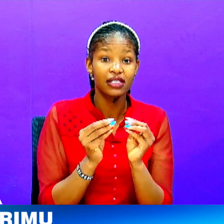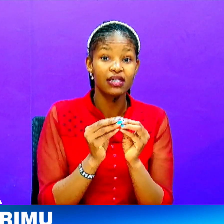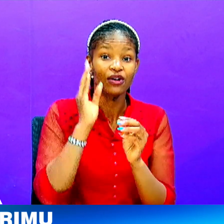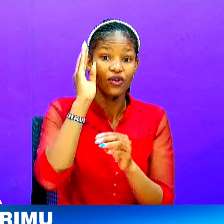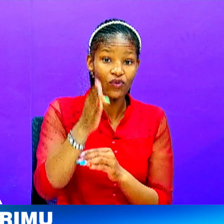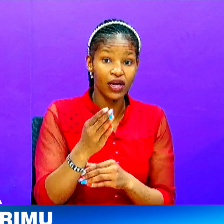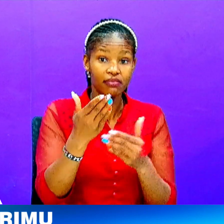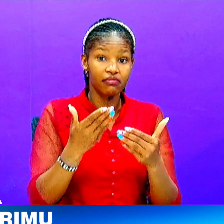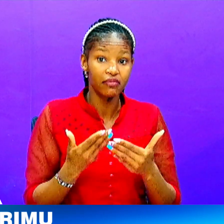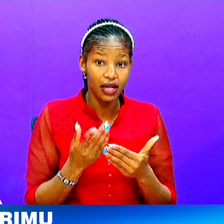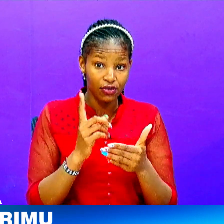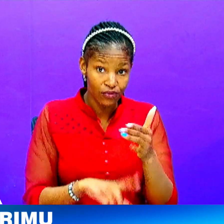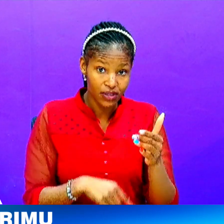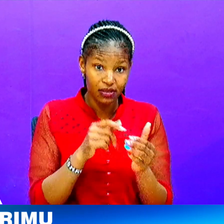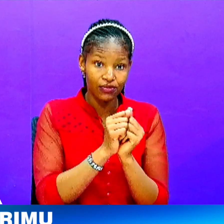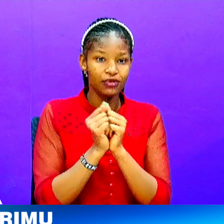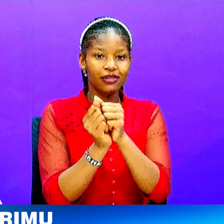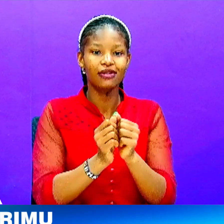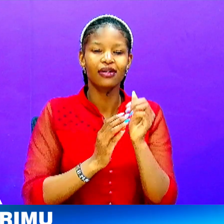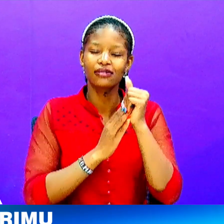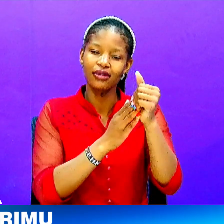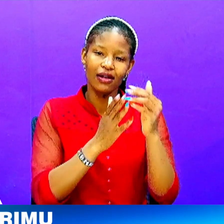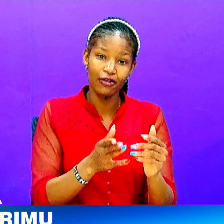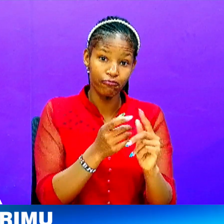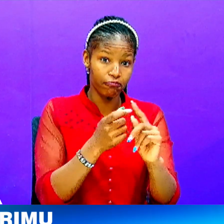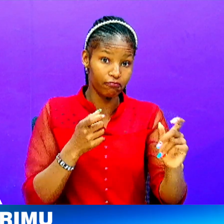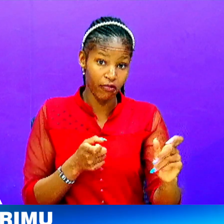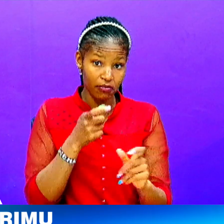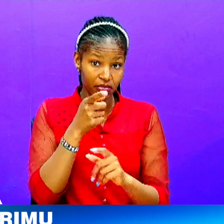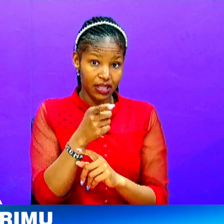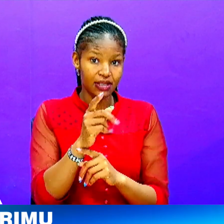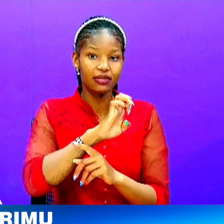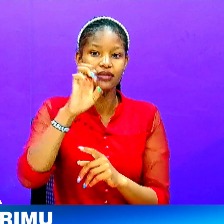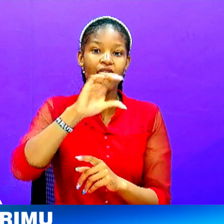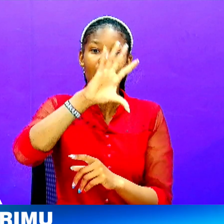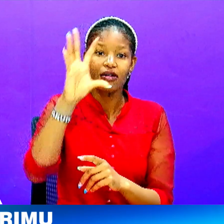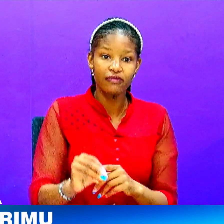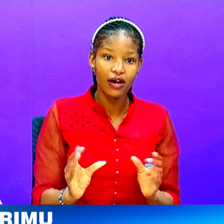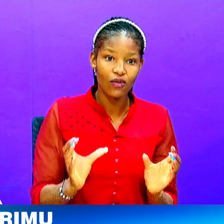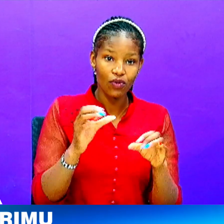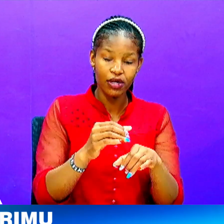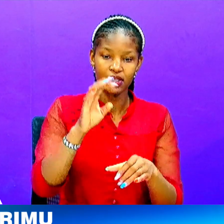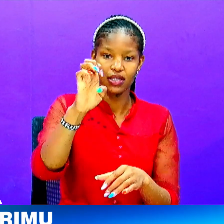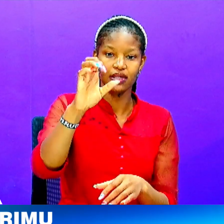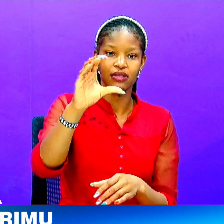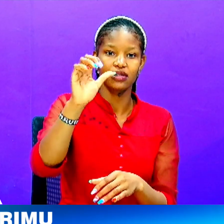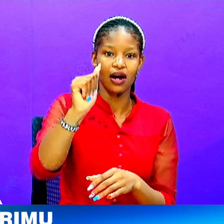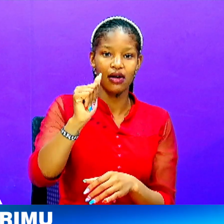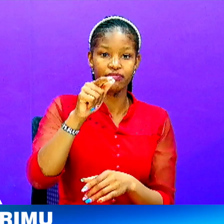leaders from East African Community, EAC, and the Southern African Development Community to coordinate